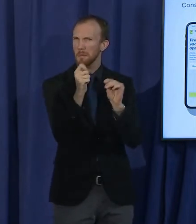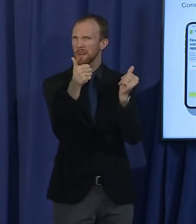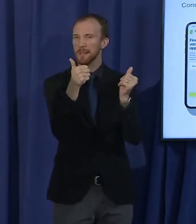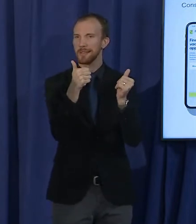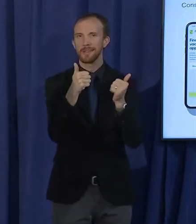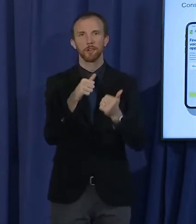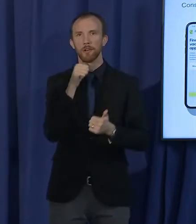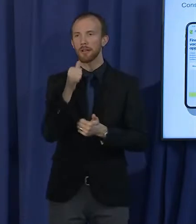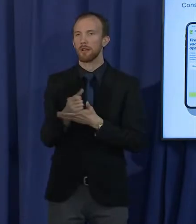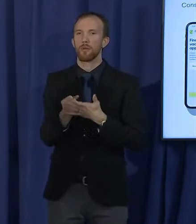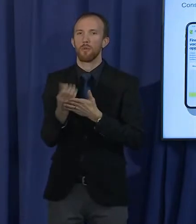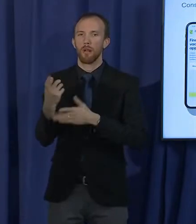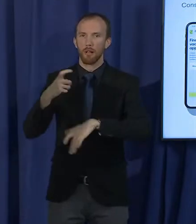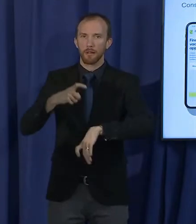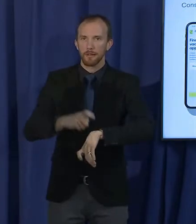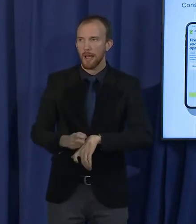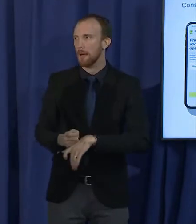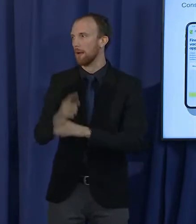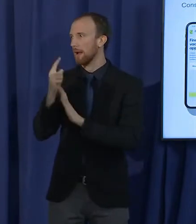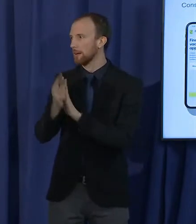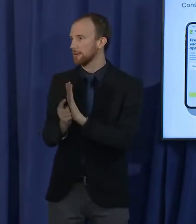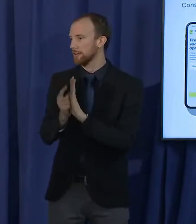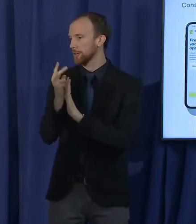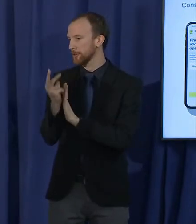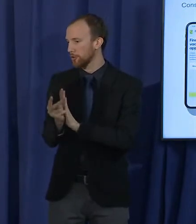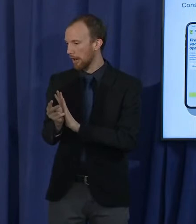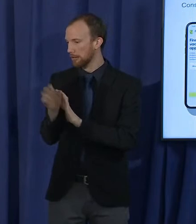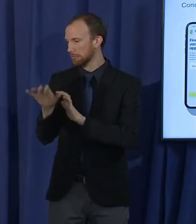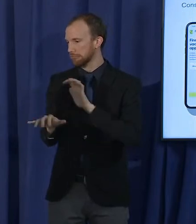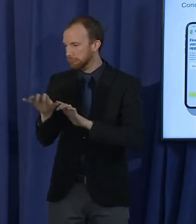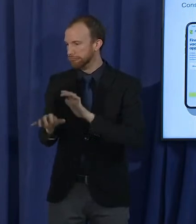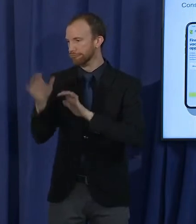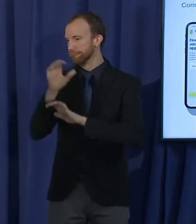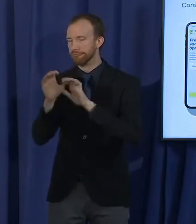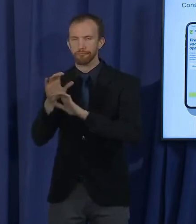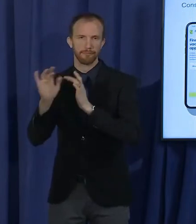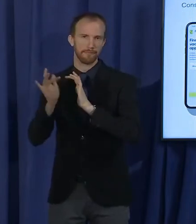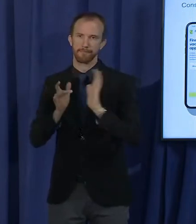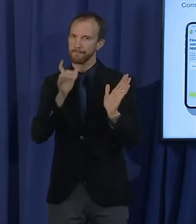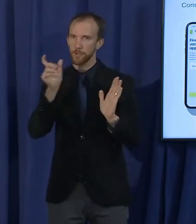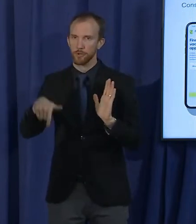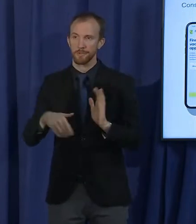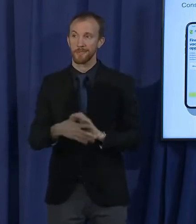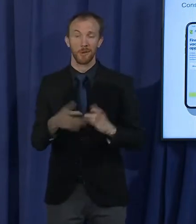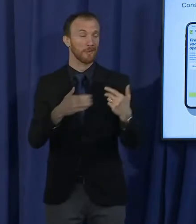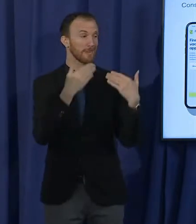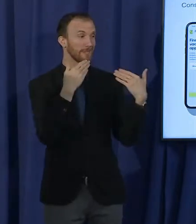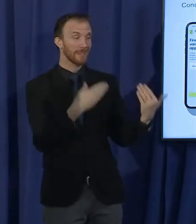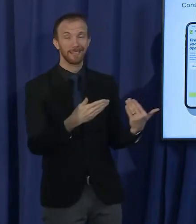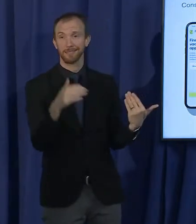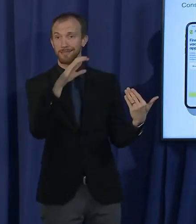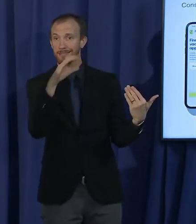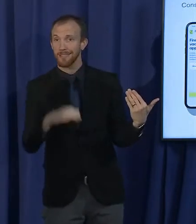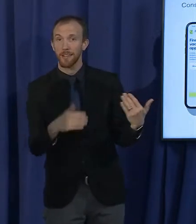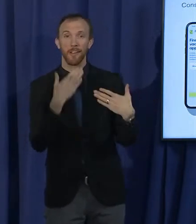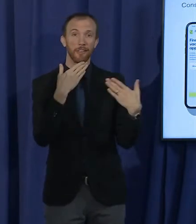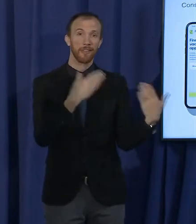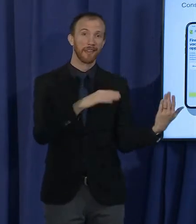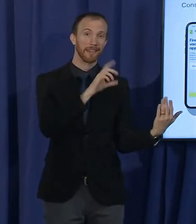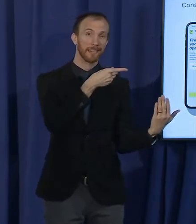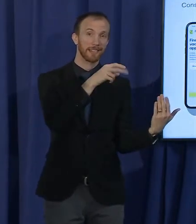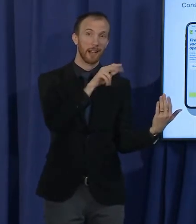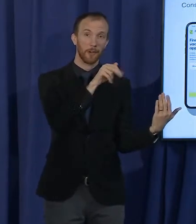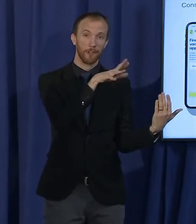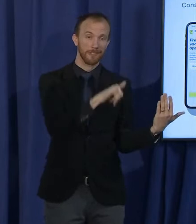that people are spending and they're not able to find vaccine at this time. And I actually want to thank the City of Chicago, Dr. Woody, and others as well. They have